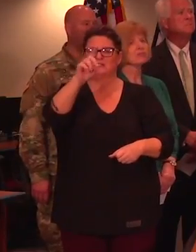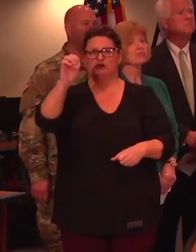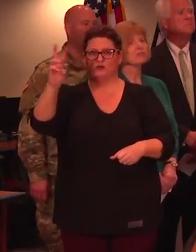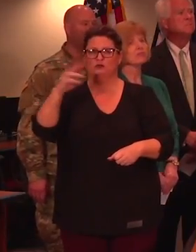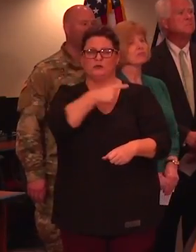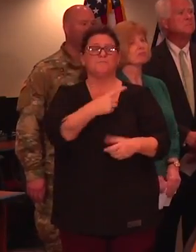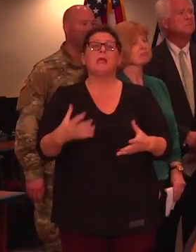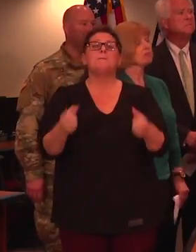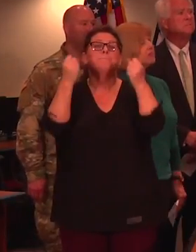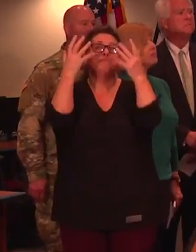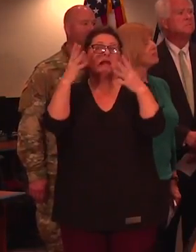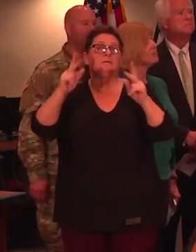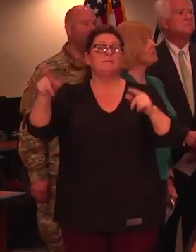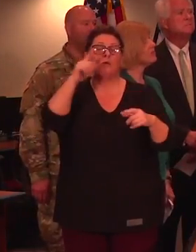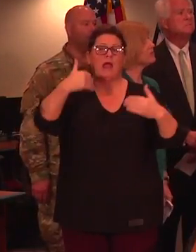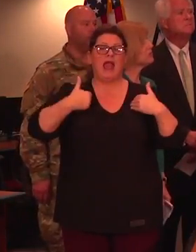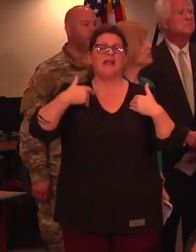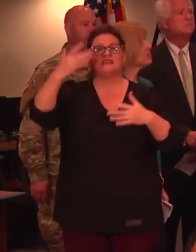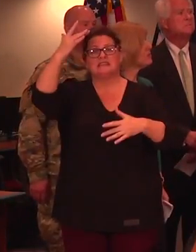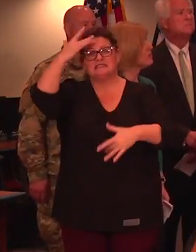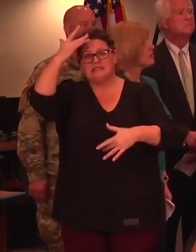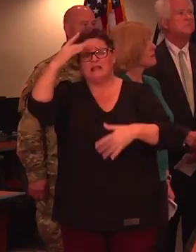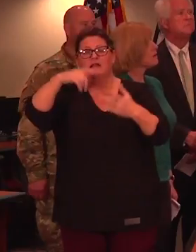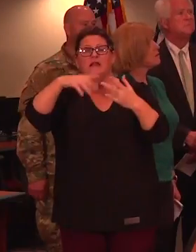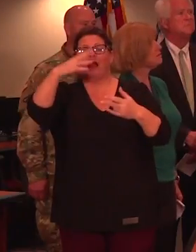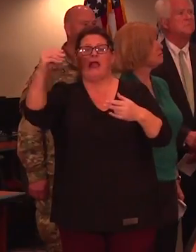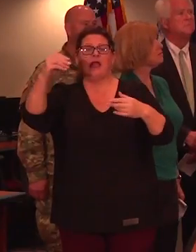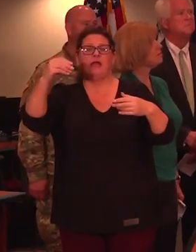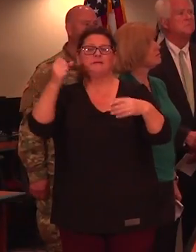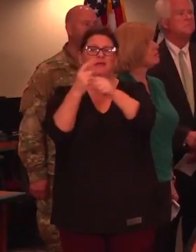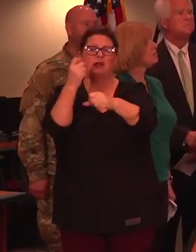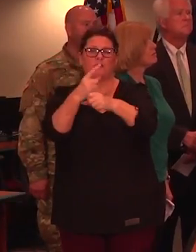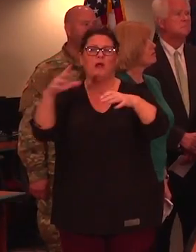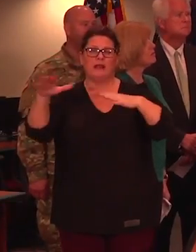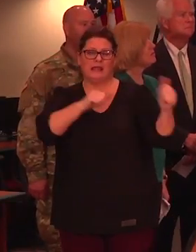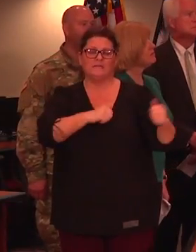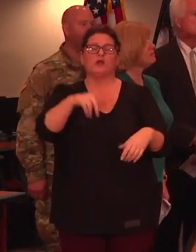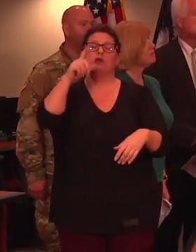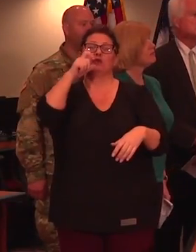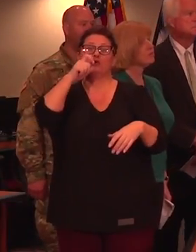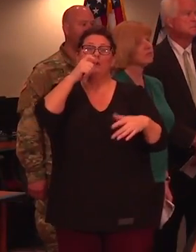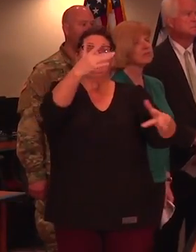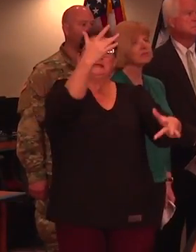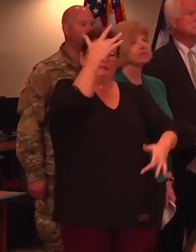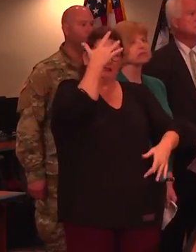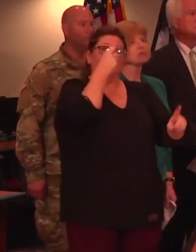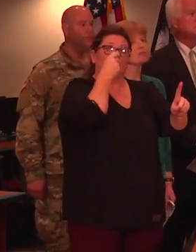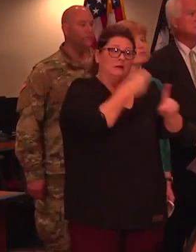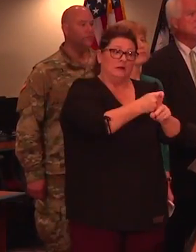paid sick leave, paid annual leave. Employees who are out sick, quarantined, can draw on their